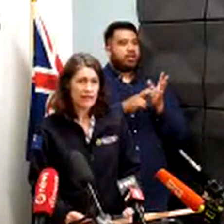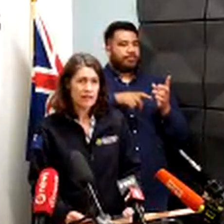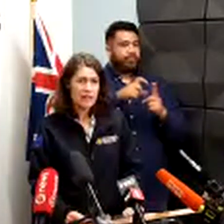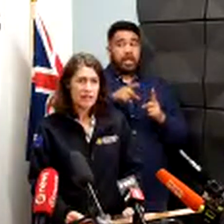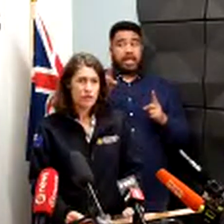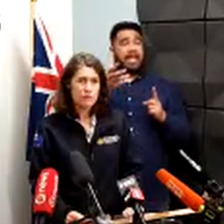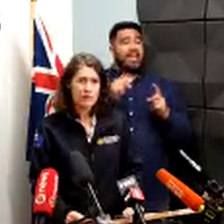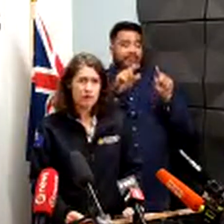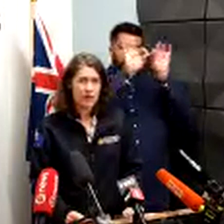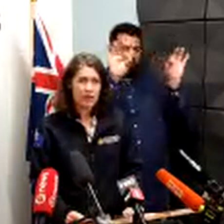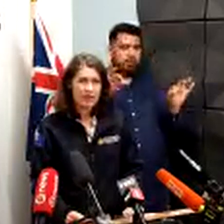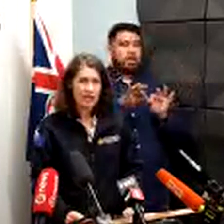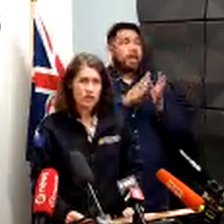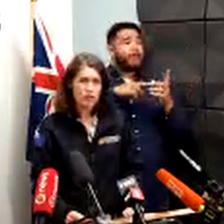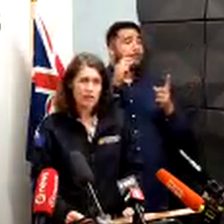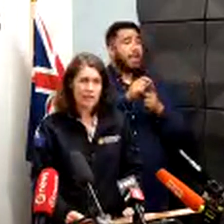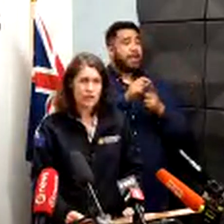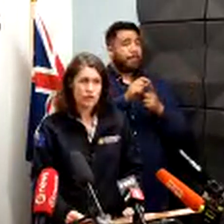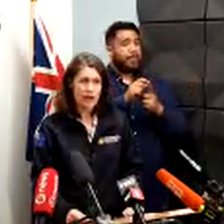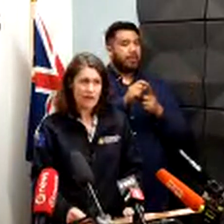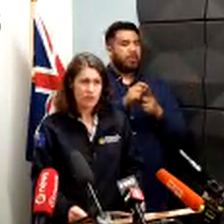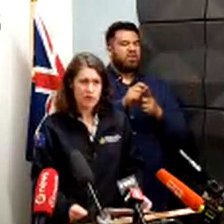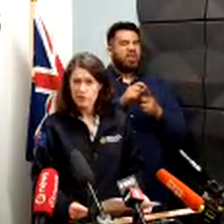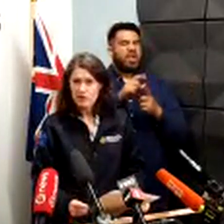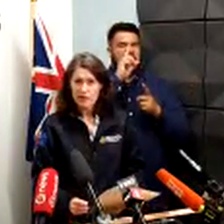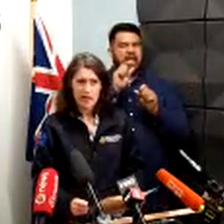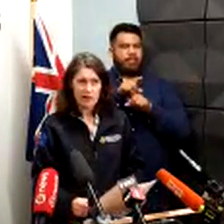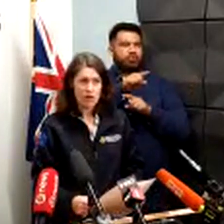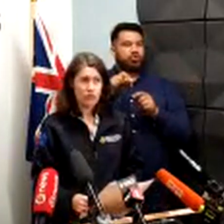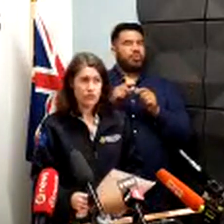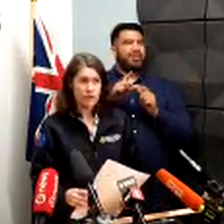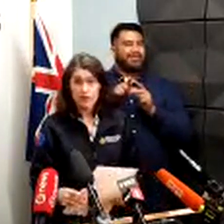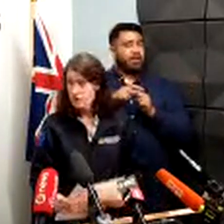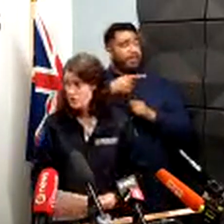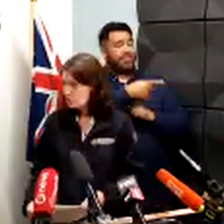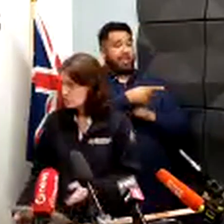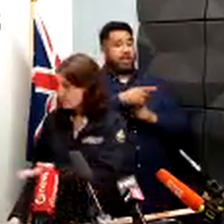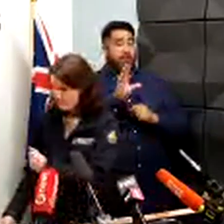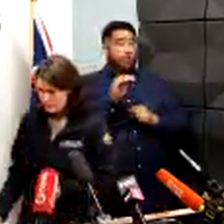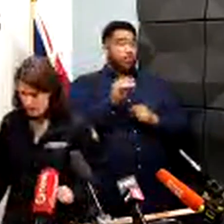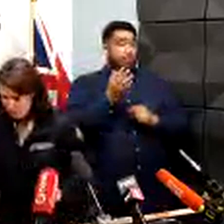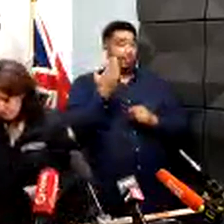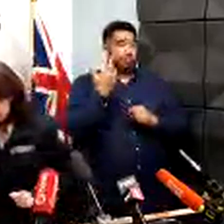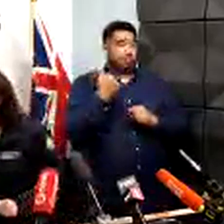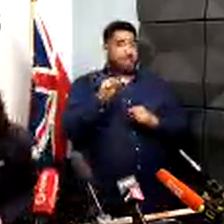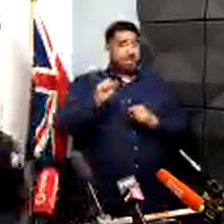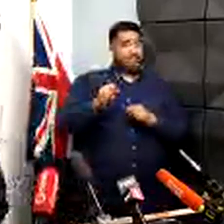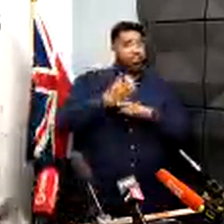wall here. These will be provided electronically to you afterwards, but they're hot off the printer, as it were.